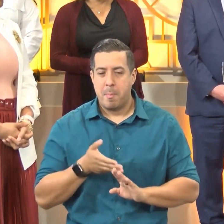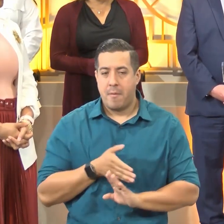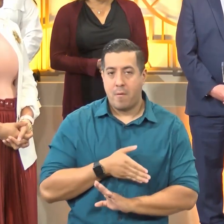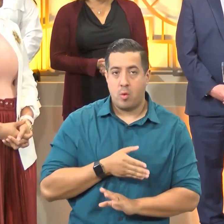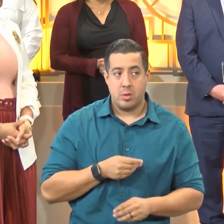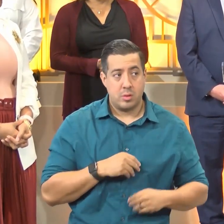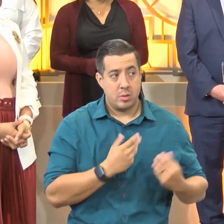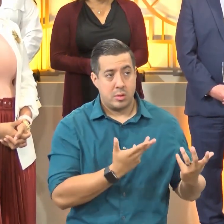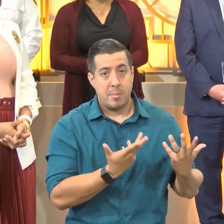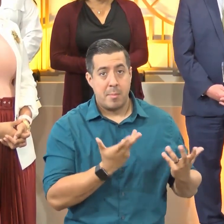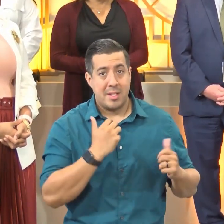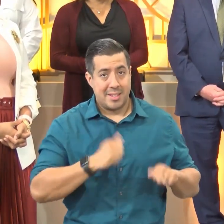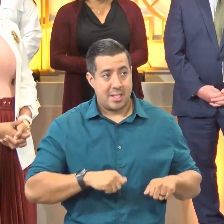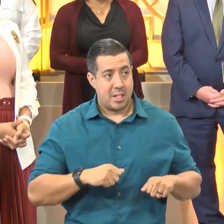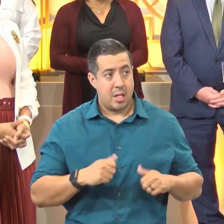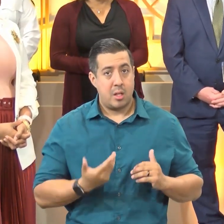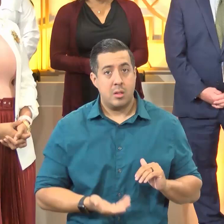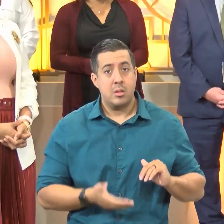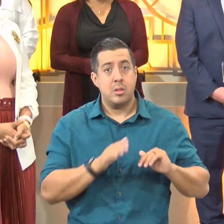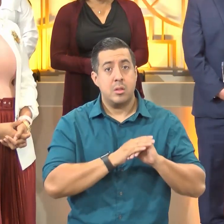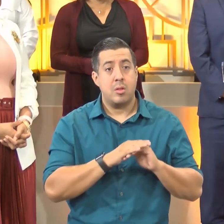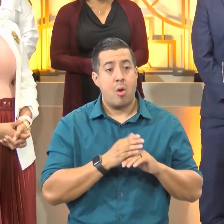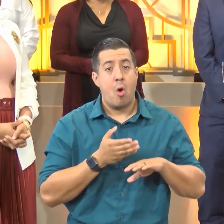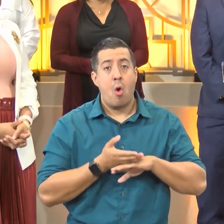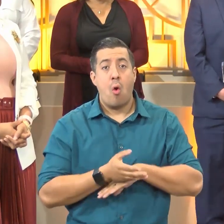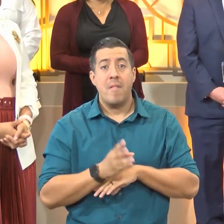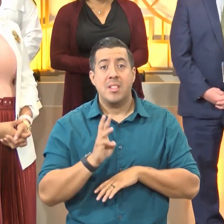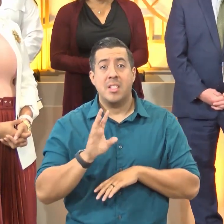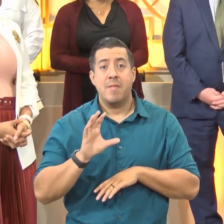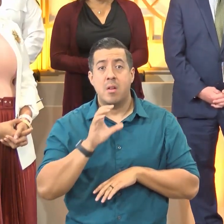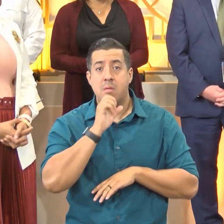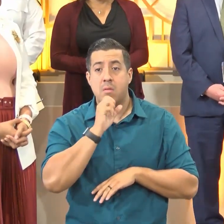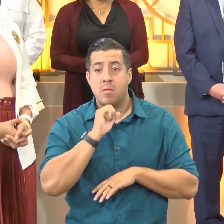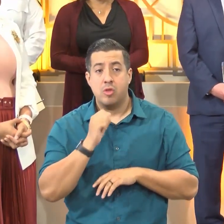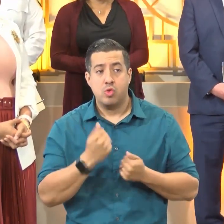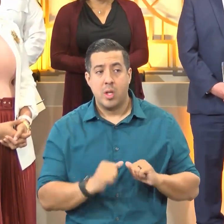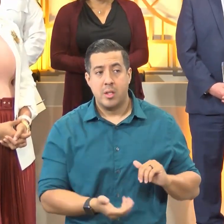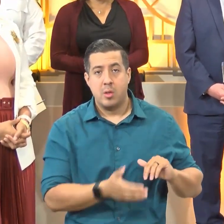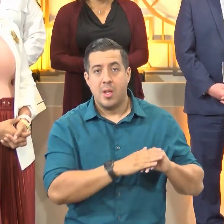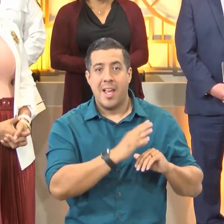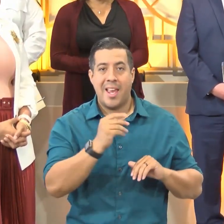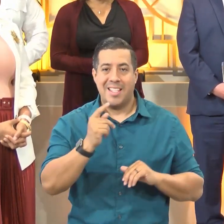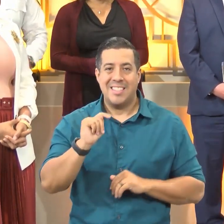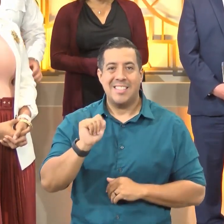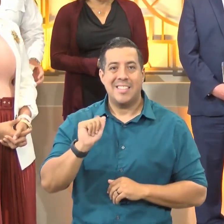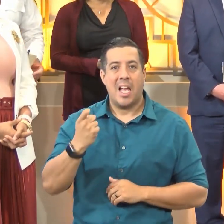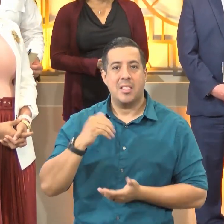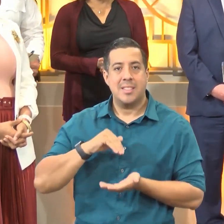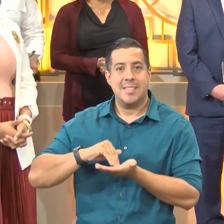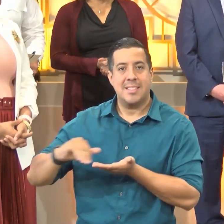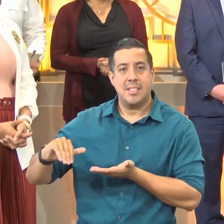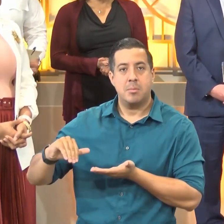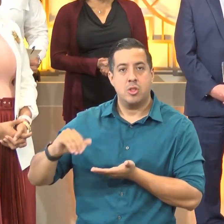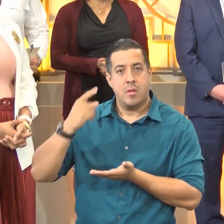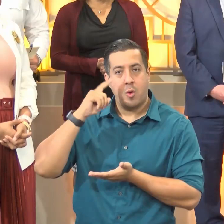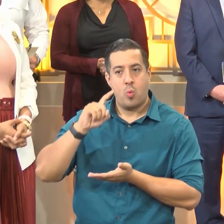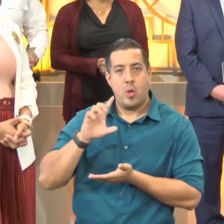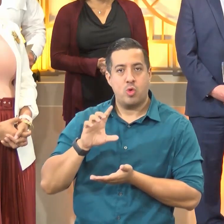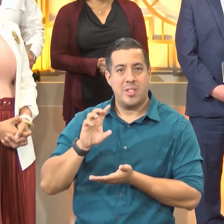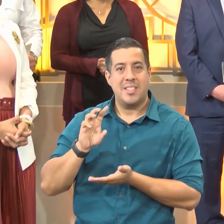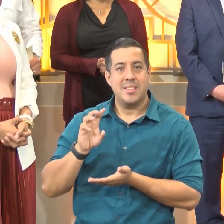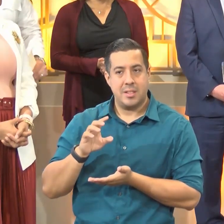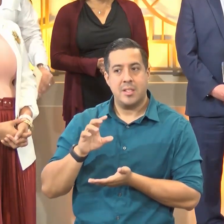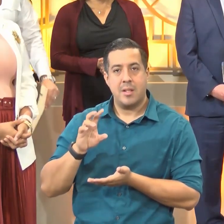to increase the over 65 and disabled tax exemptions from $160,000, which